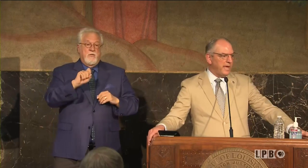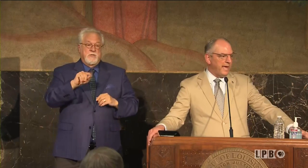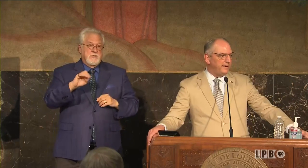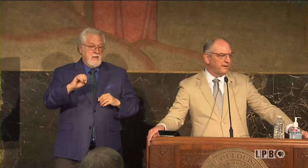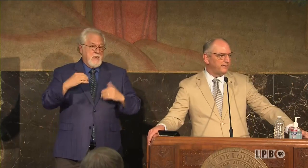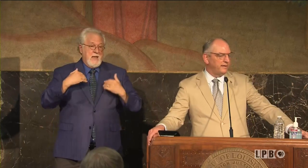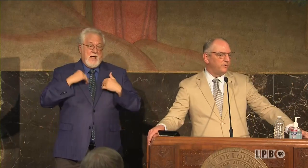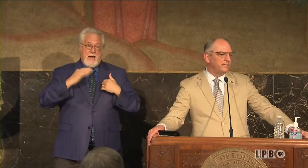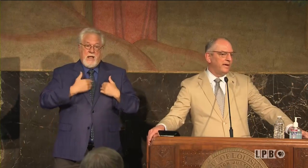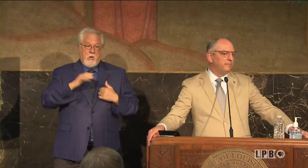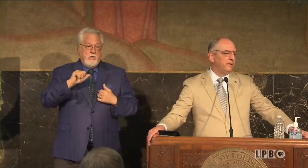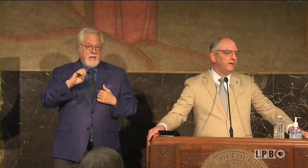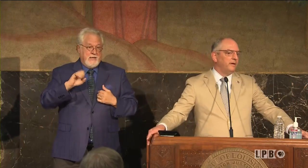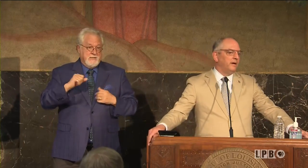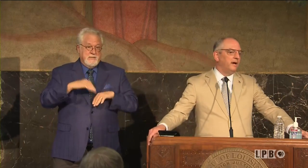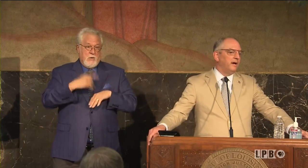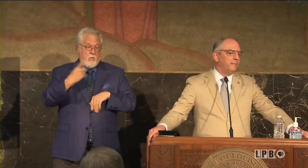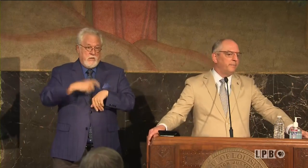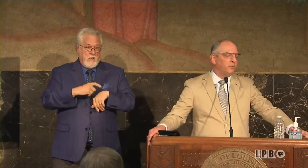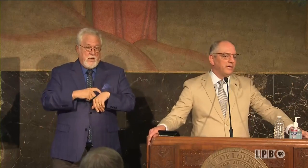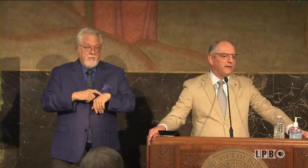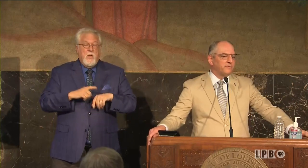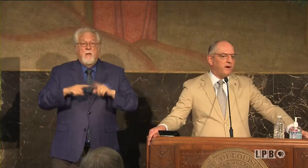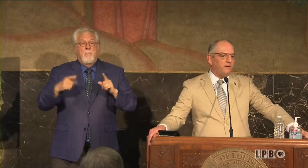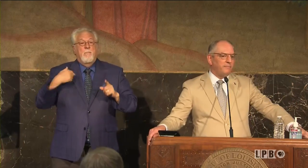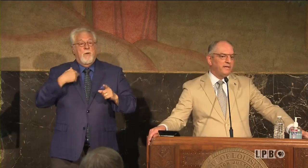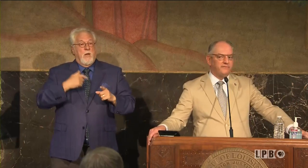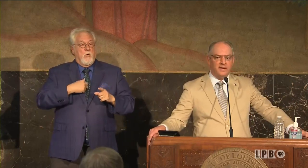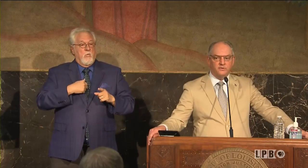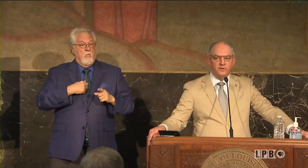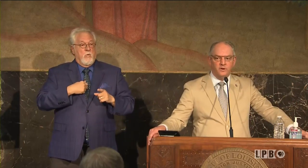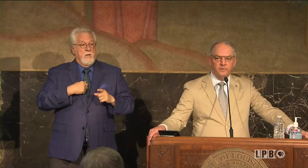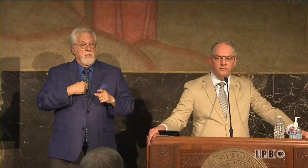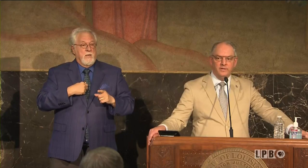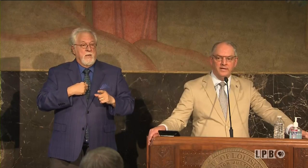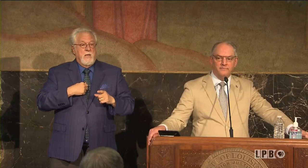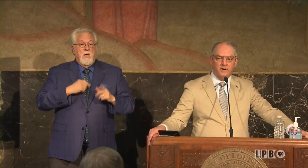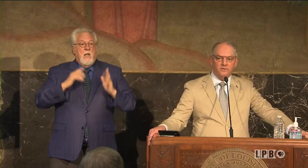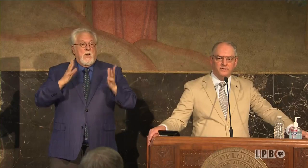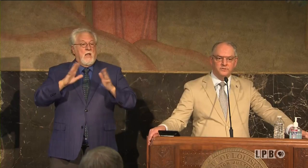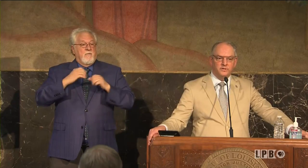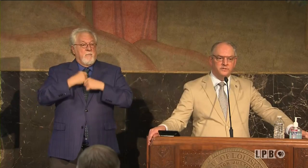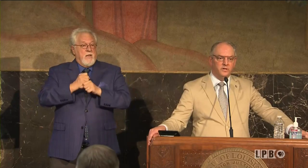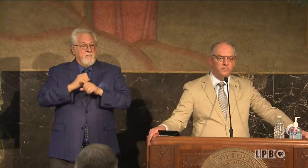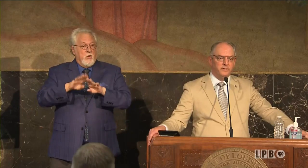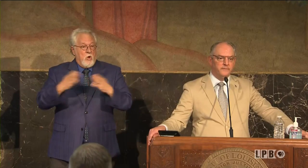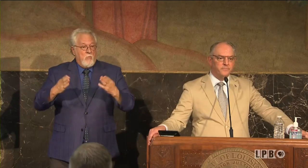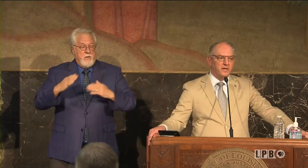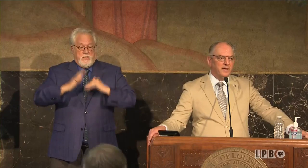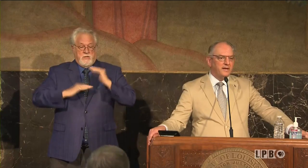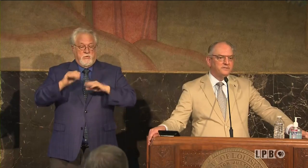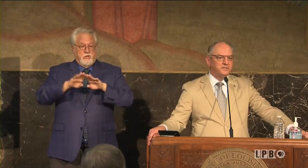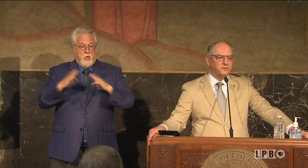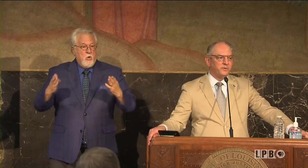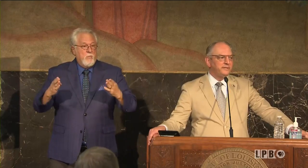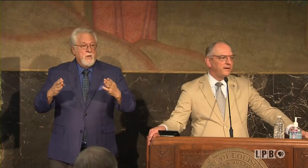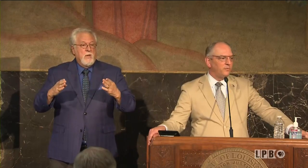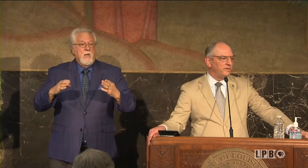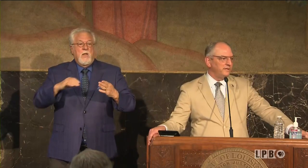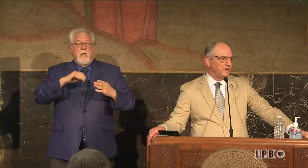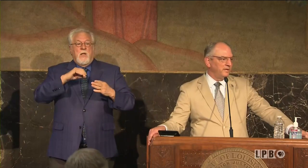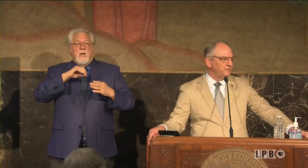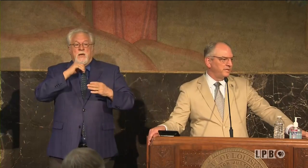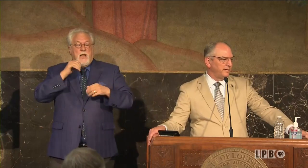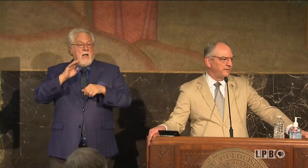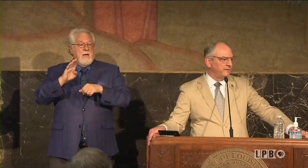that we had here at one time. But we left all manufacturing open. We left all construction open. Non-essential retail